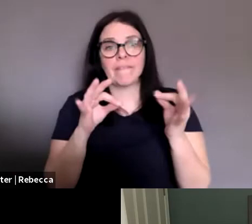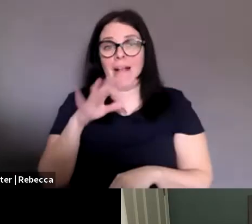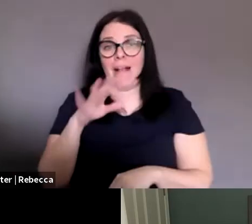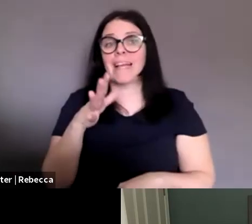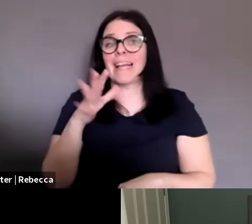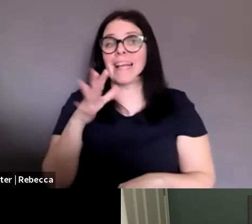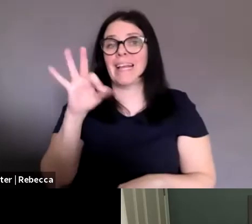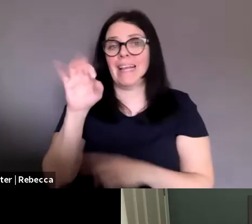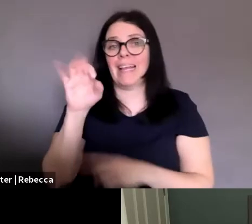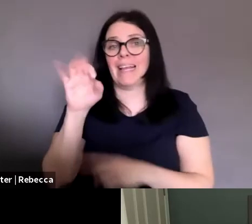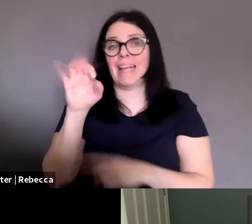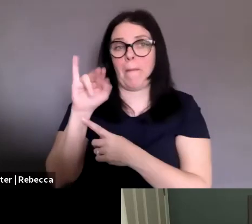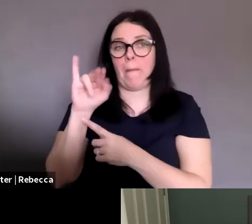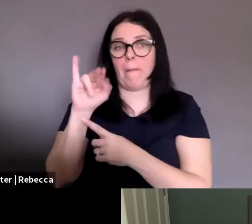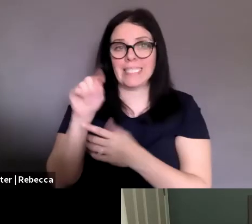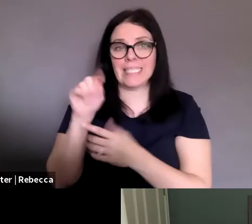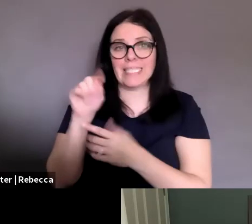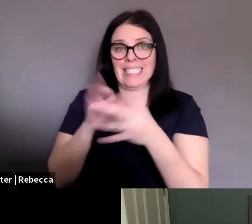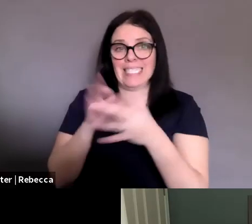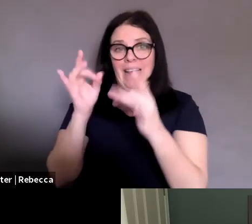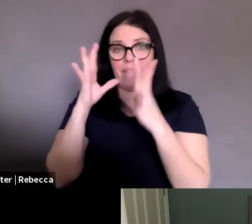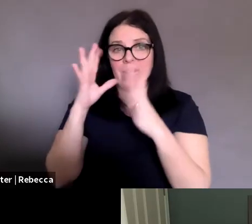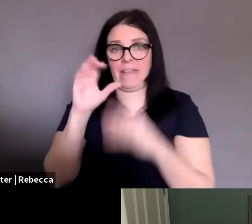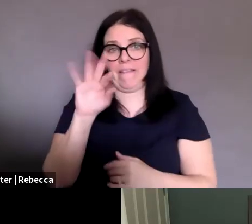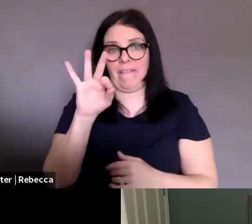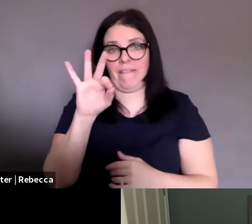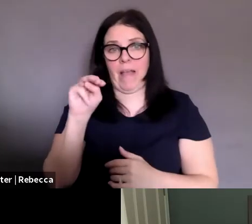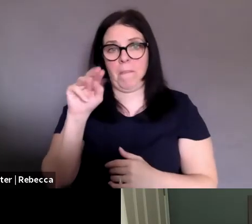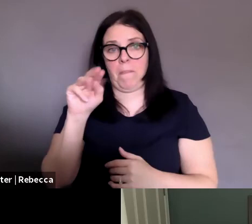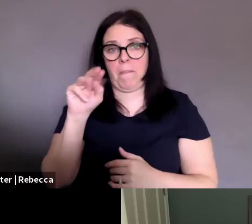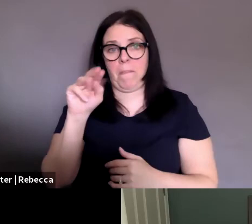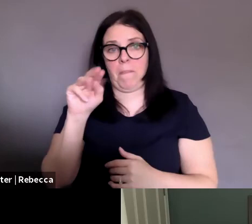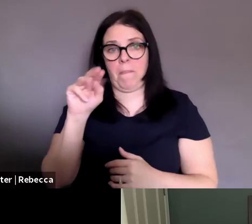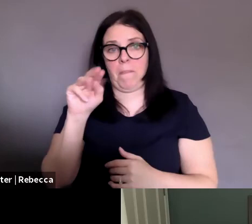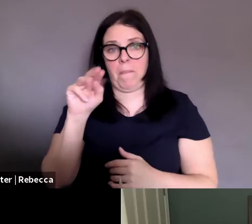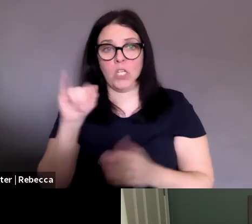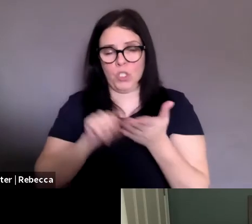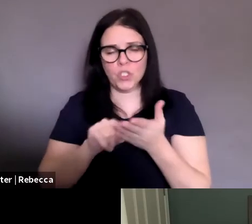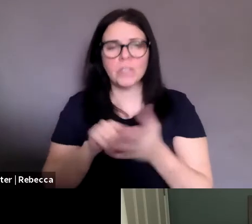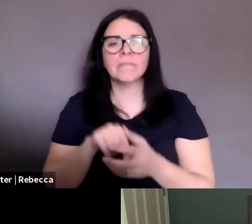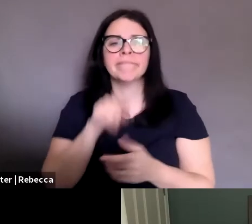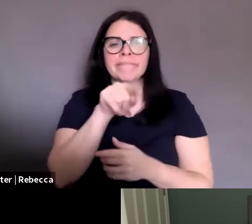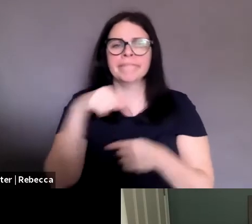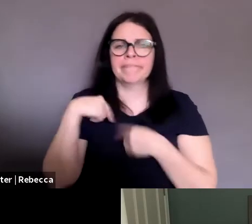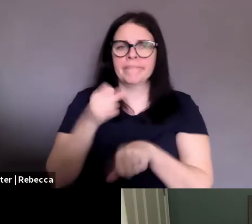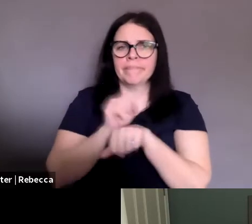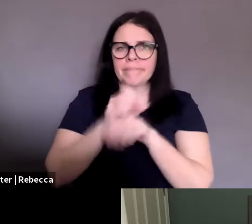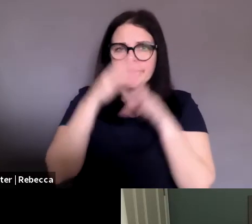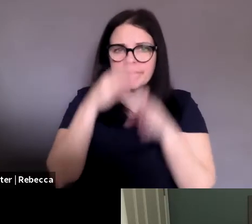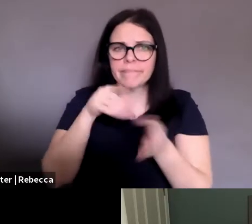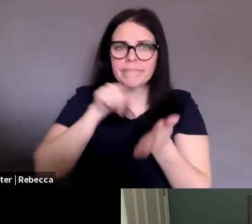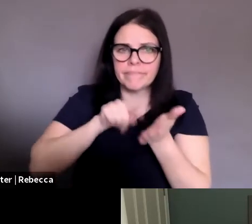Focused on this topic, he's involved in two international grants funded in Canada looking at domestic violence and